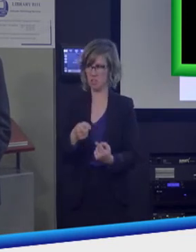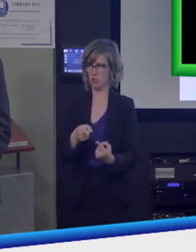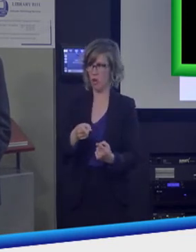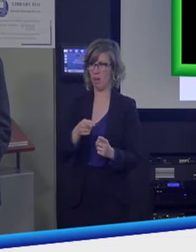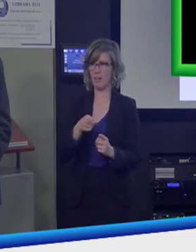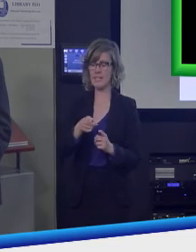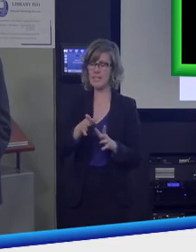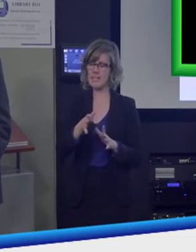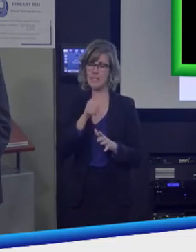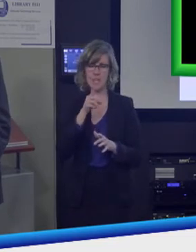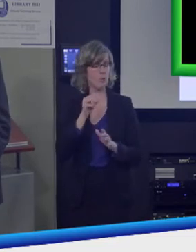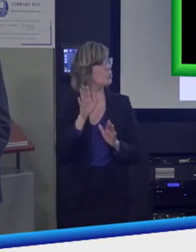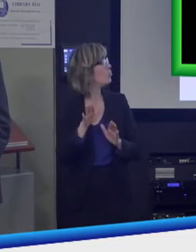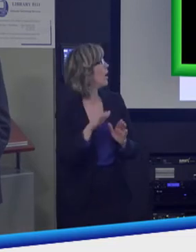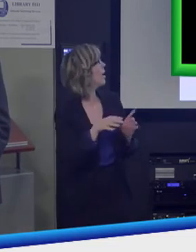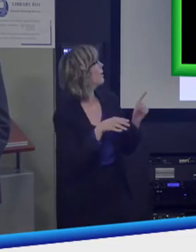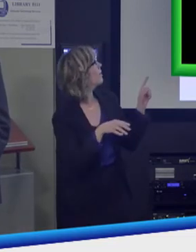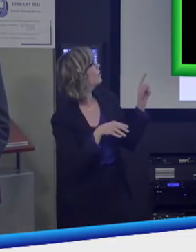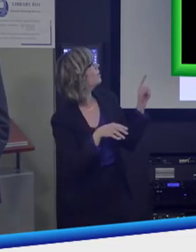the end,